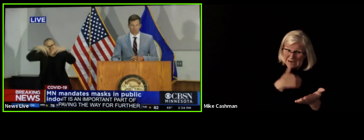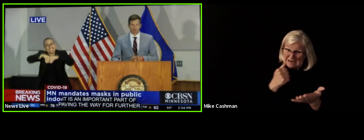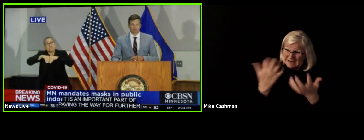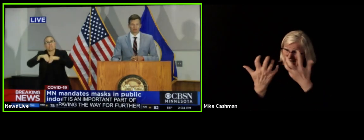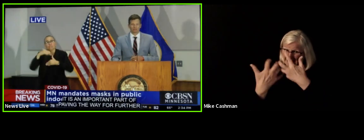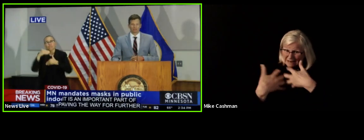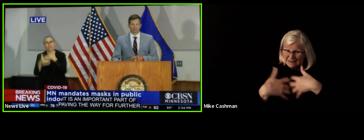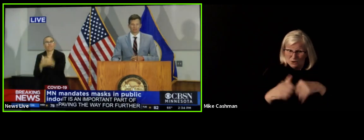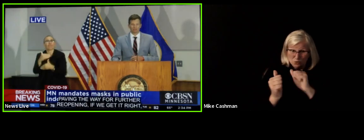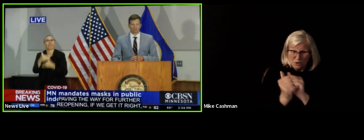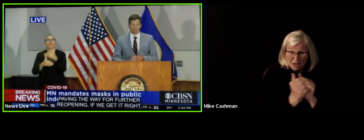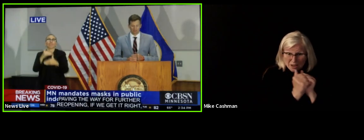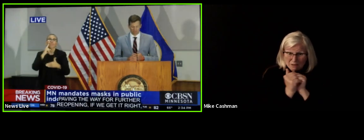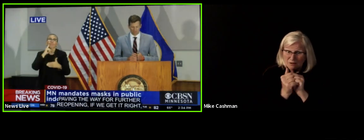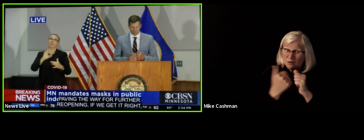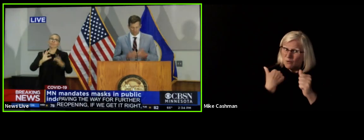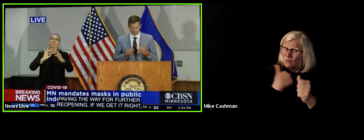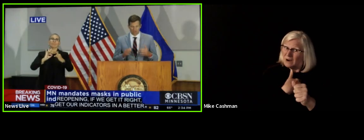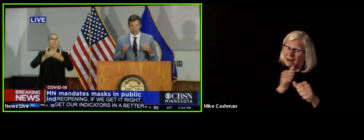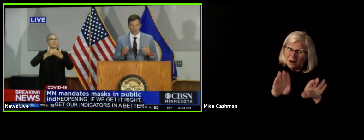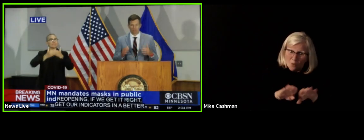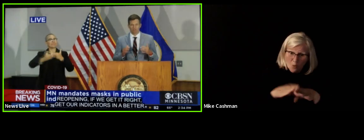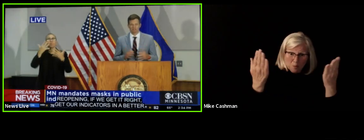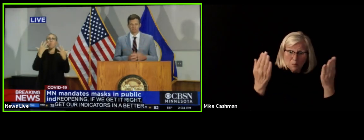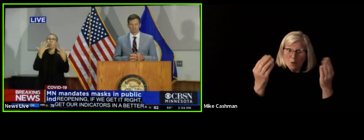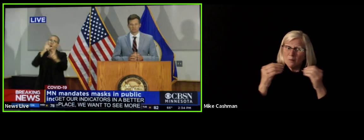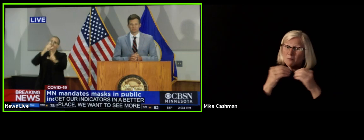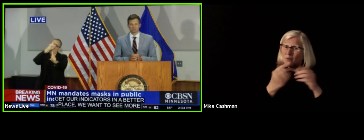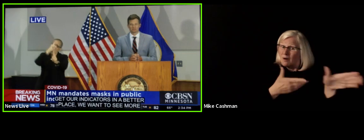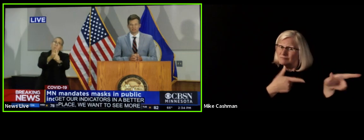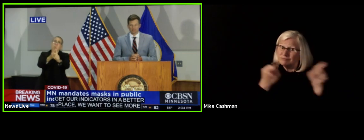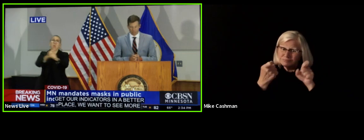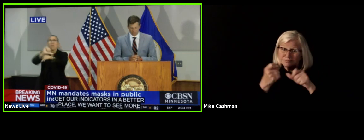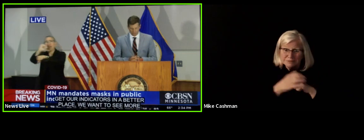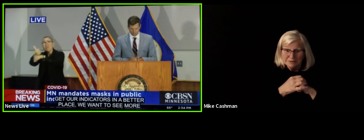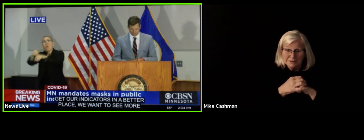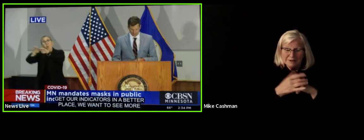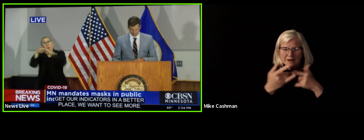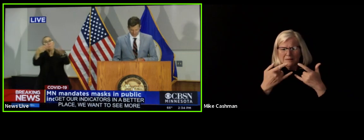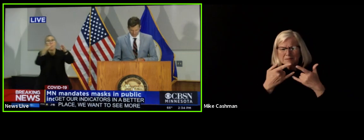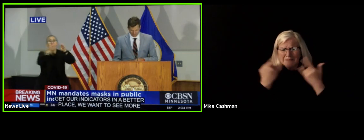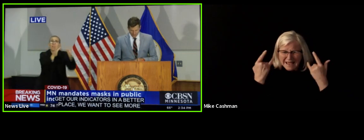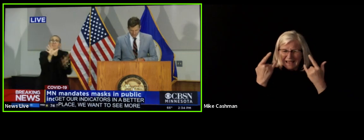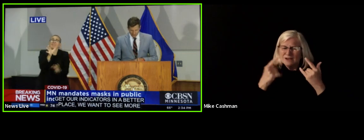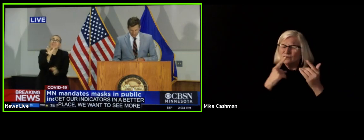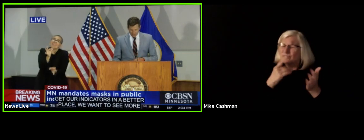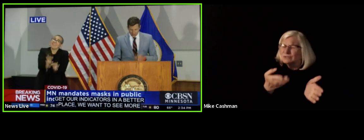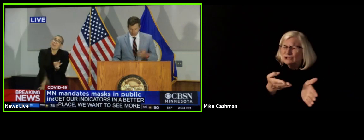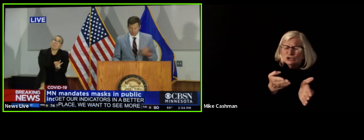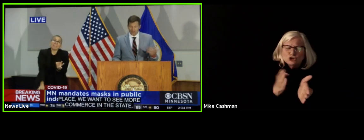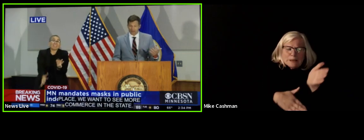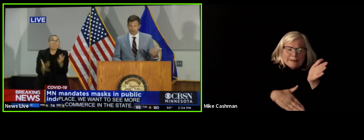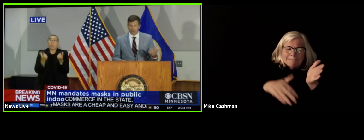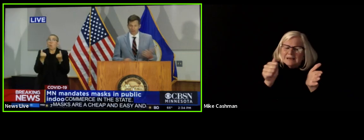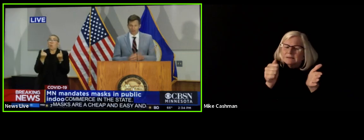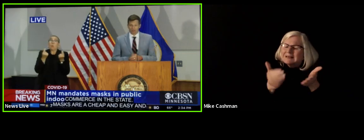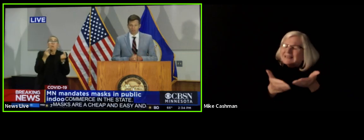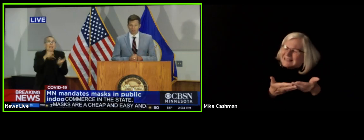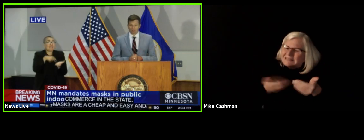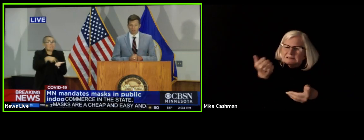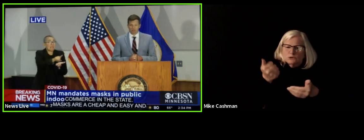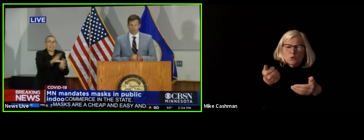see more commerce happen in this state, and masks are just such a cheap and easy and simple and important way to get there. With that, I want to introduce a